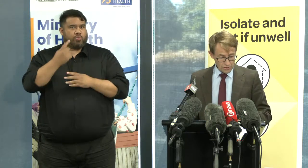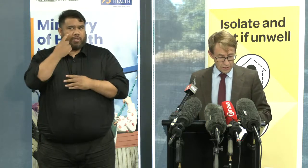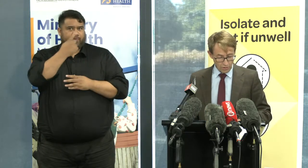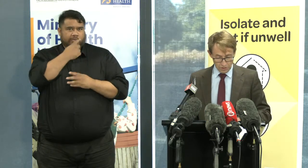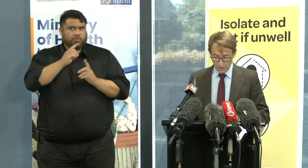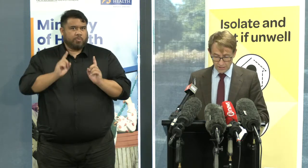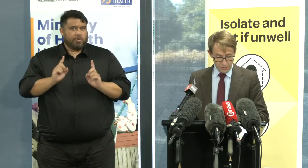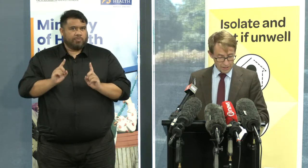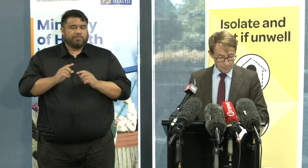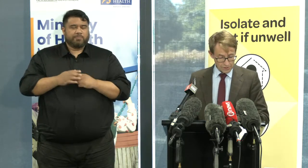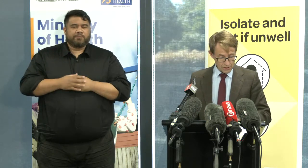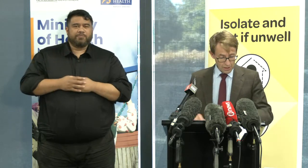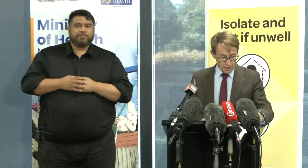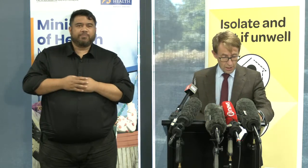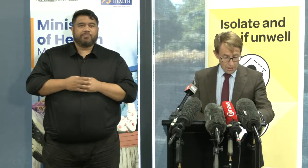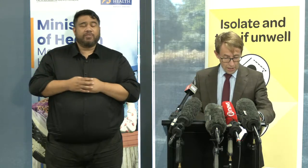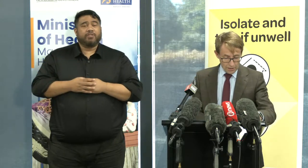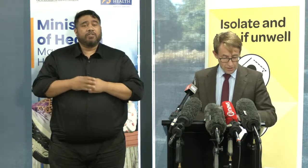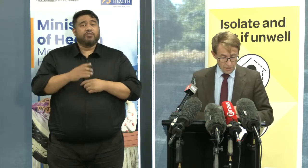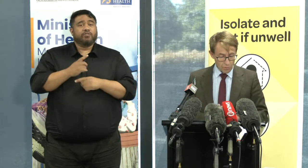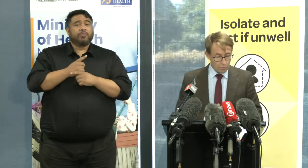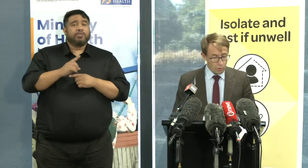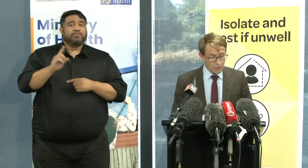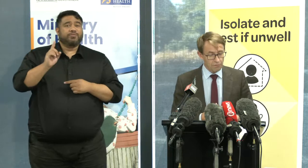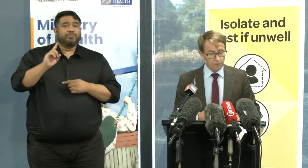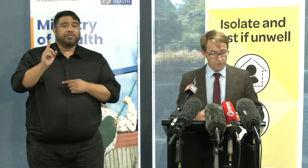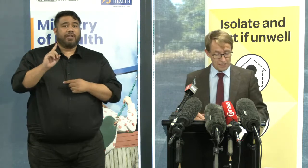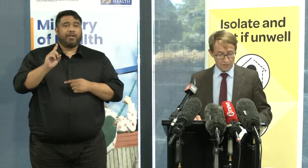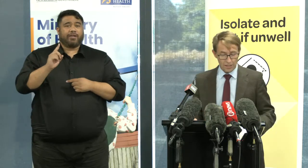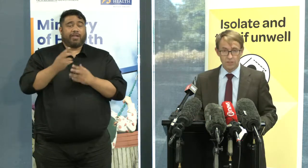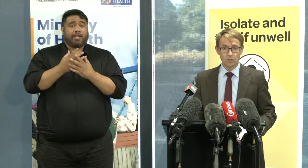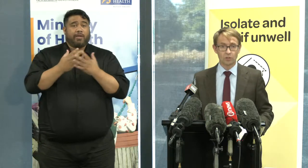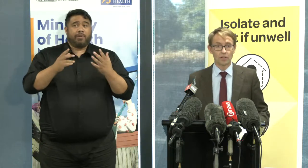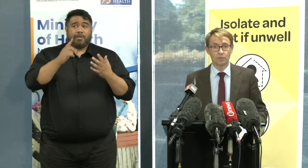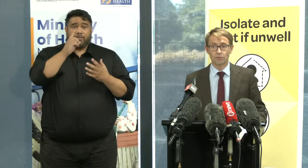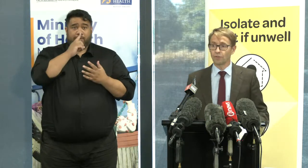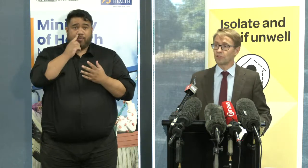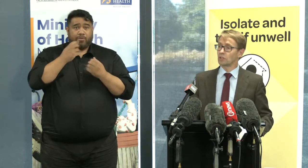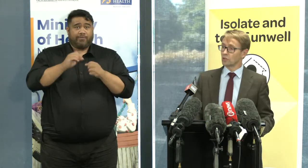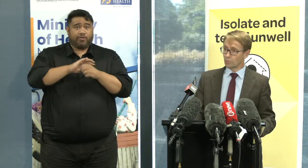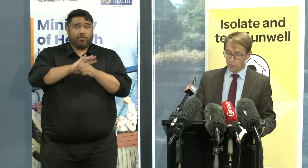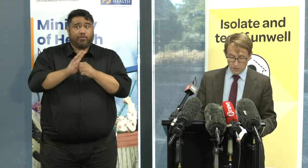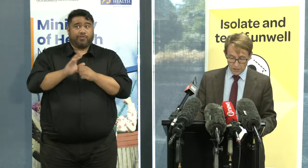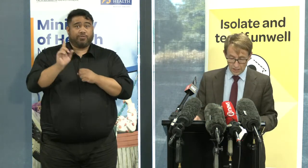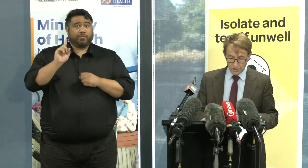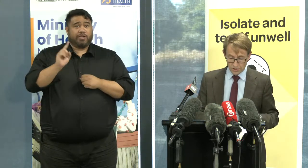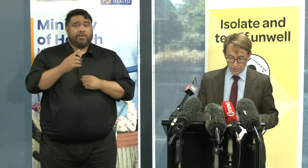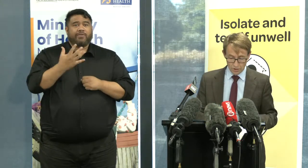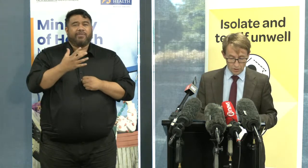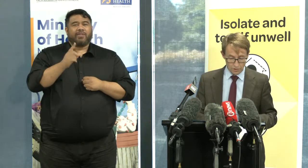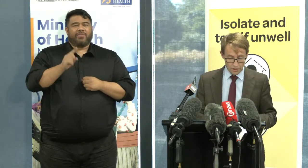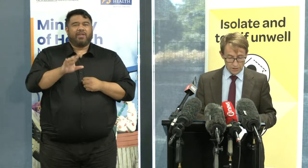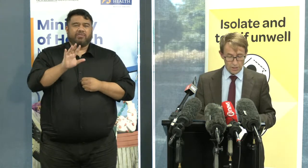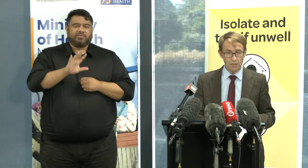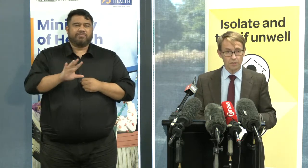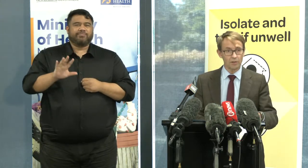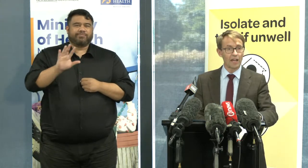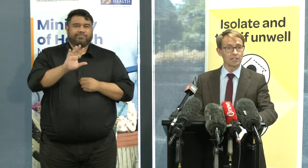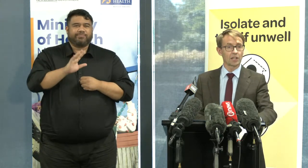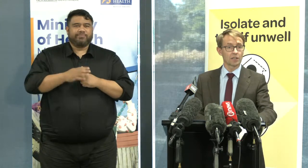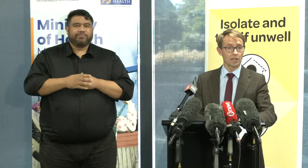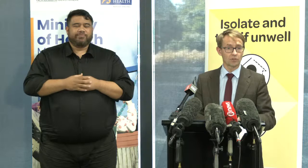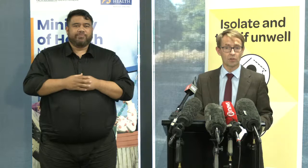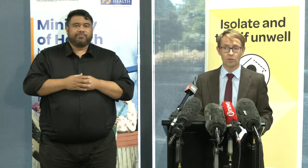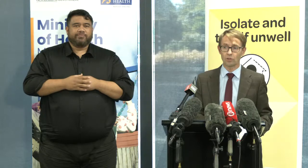So just on today's numbers, today we're reporting 15,250 new community cases of COVID-19. There